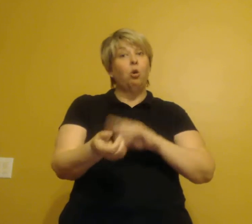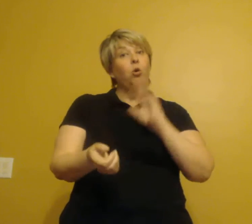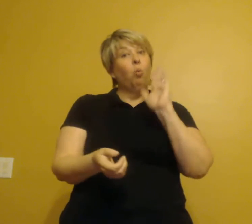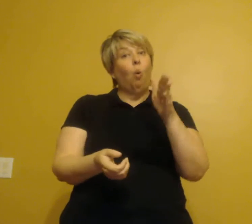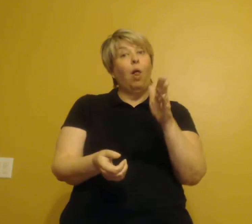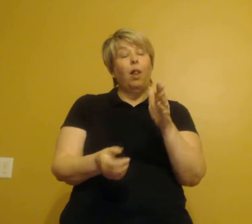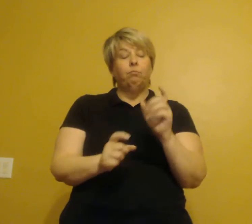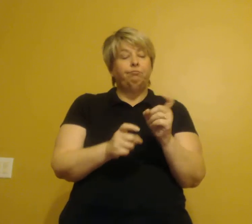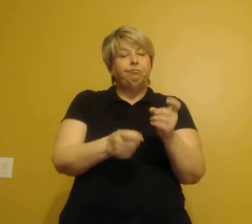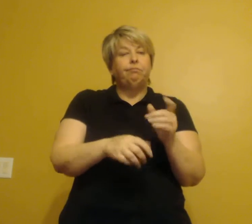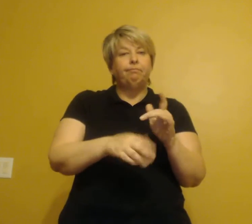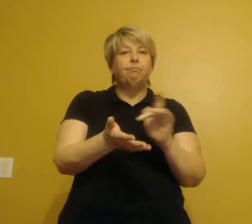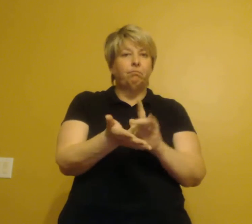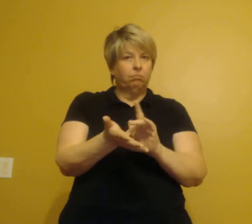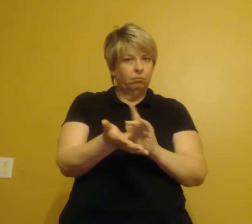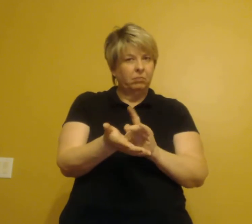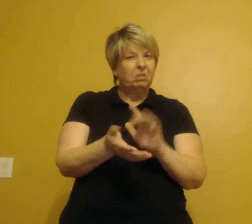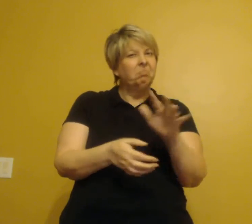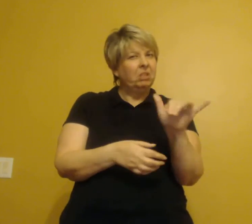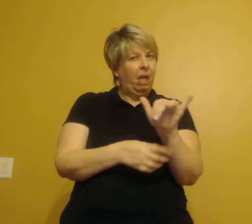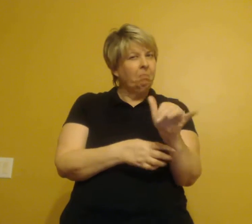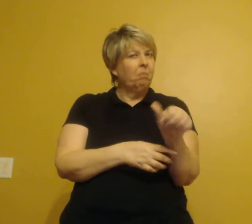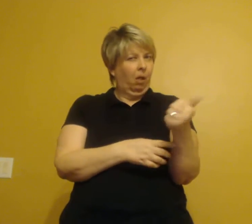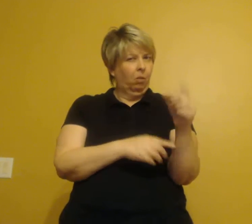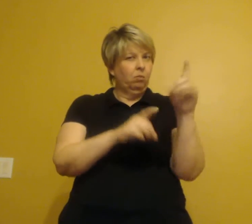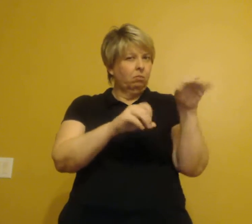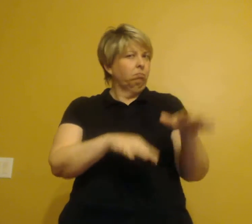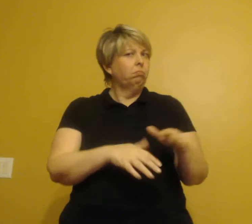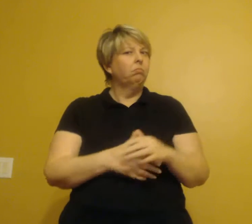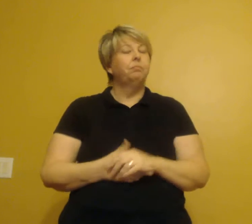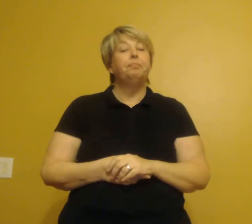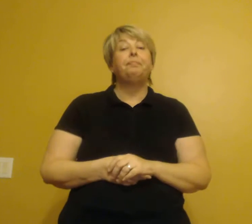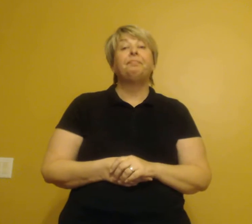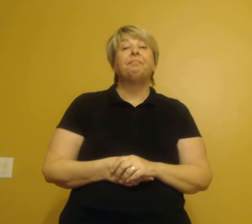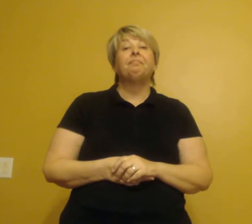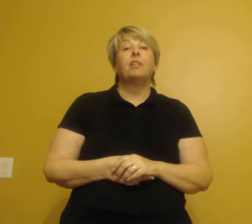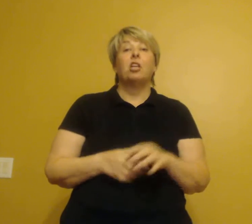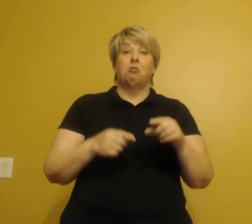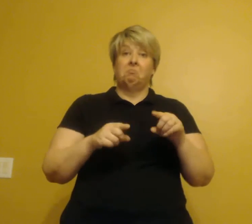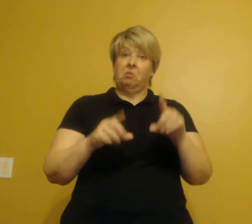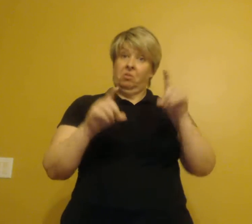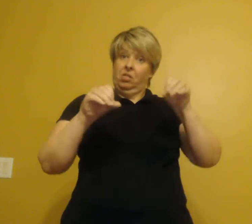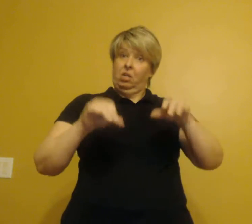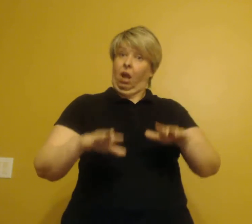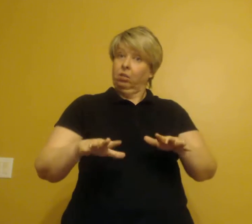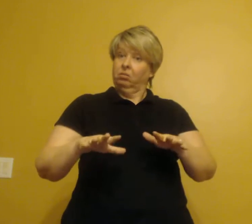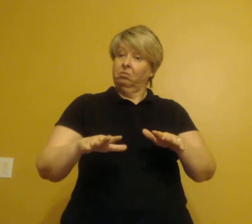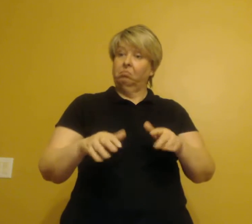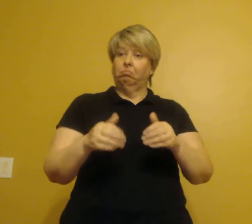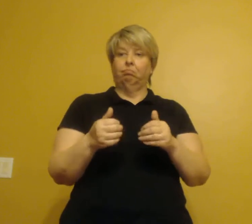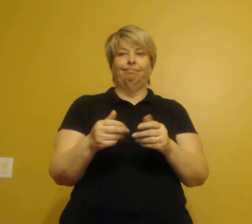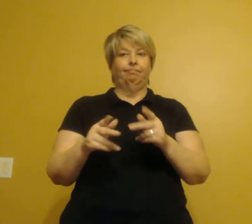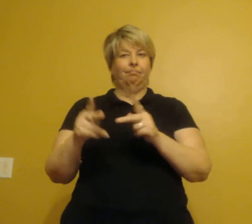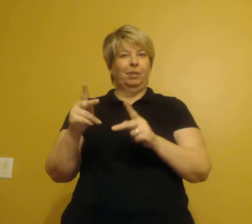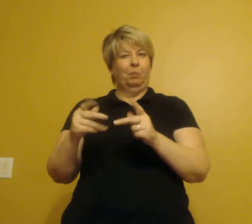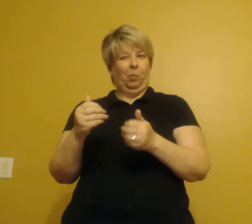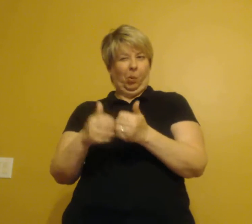conscious sedation, which is similar to what is used in the other exam. During this test, most people experience the feeling